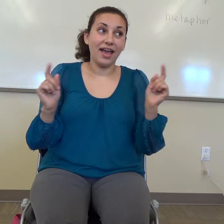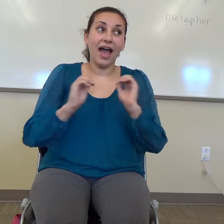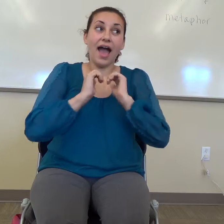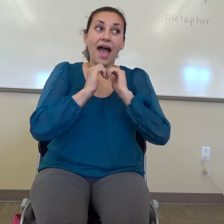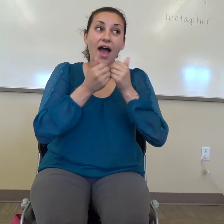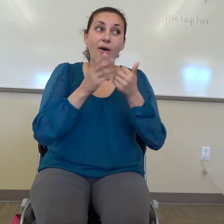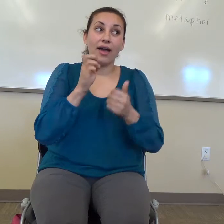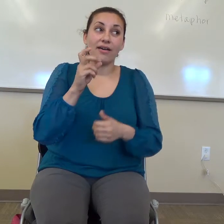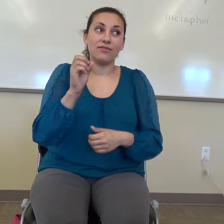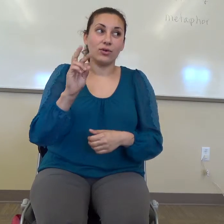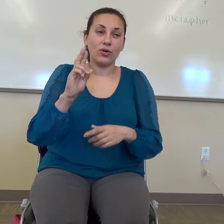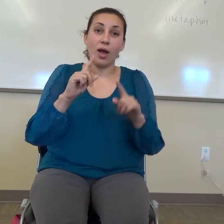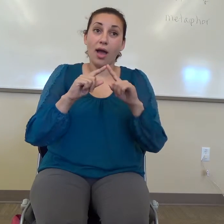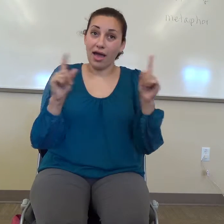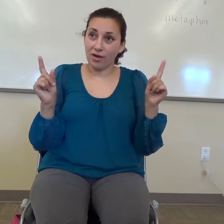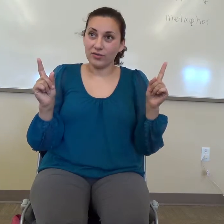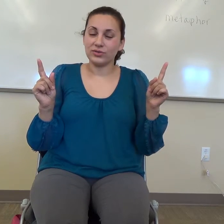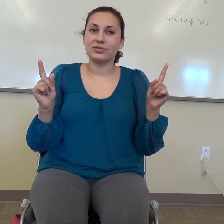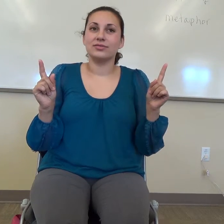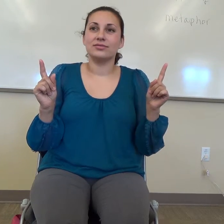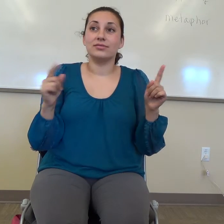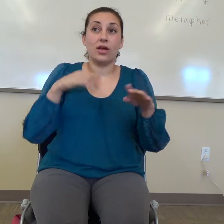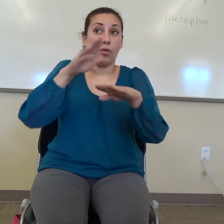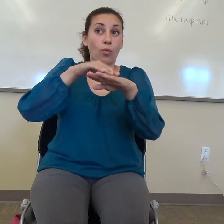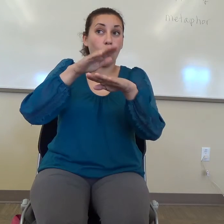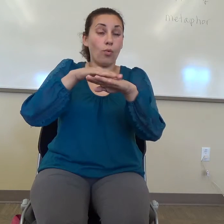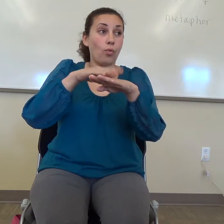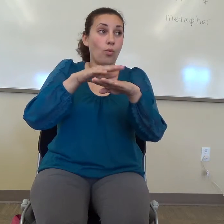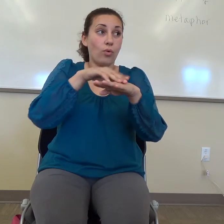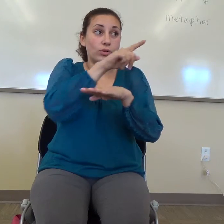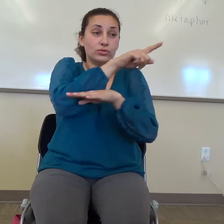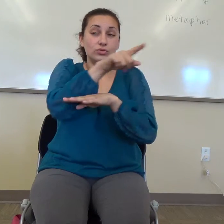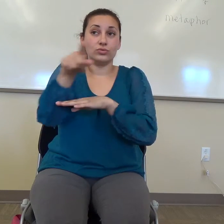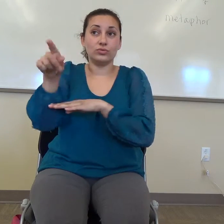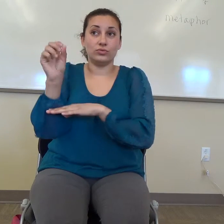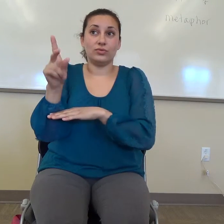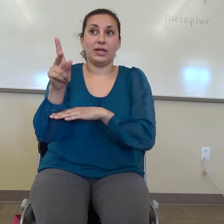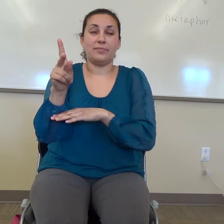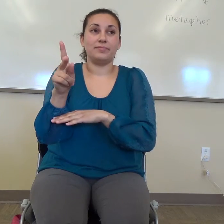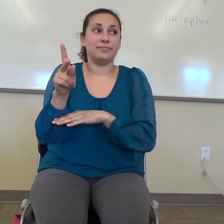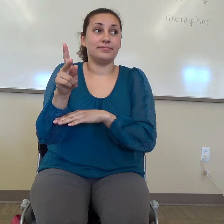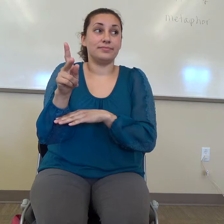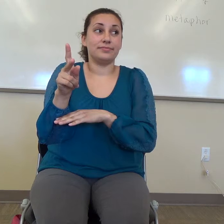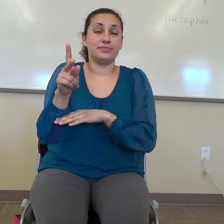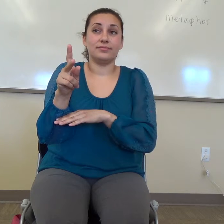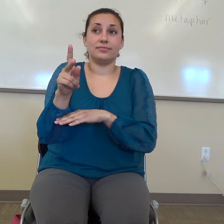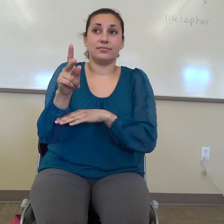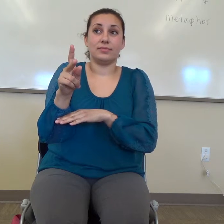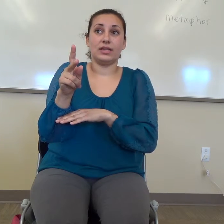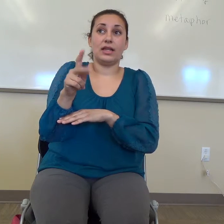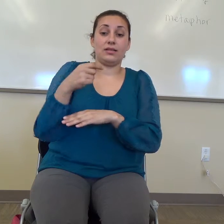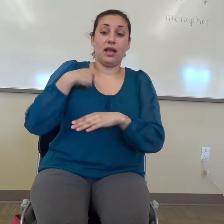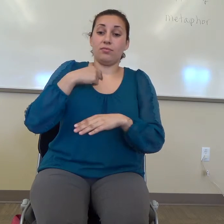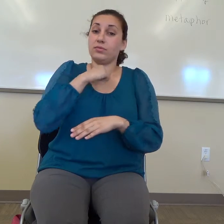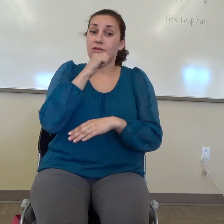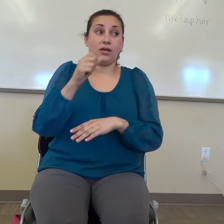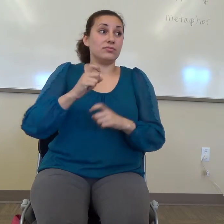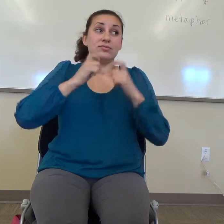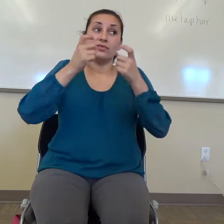This, as I warned you, as I'm taking away the scaffolding, remember that, you know, things